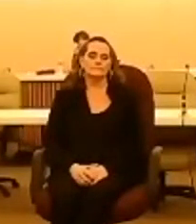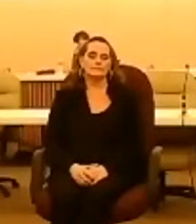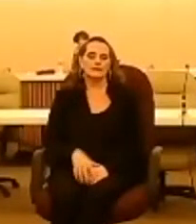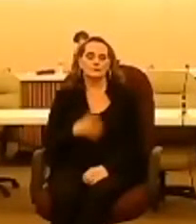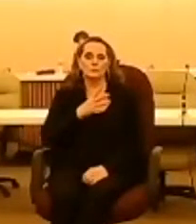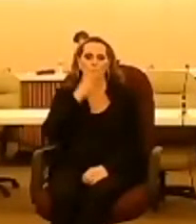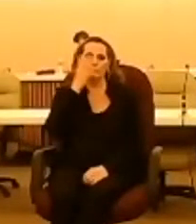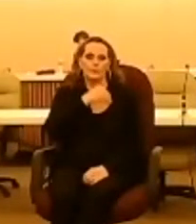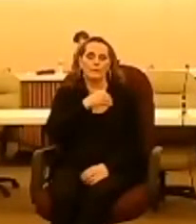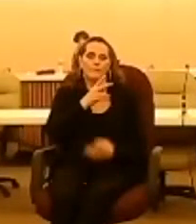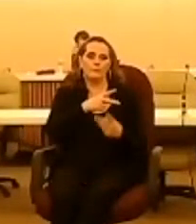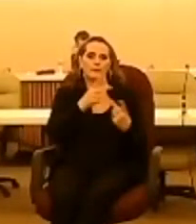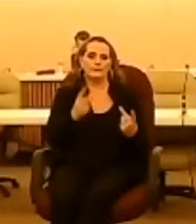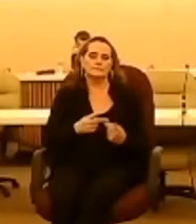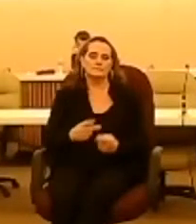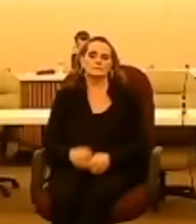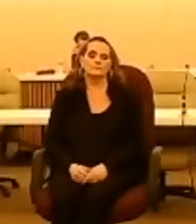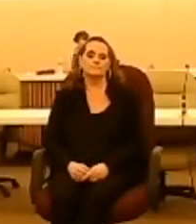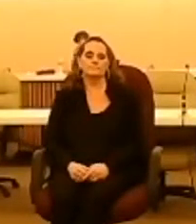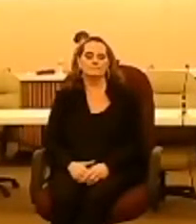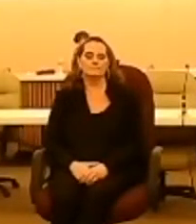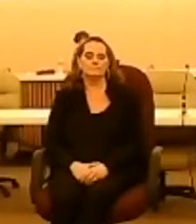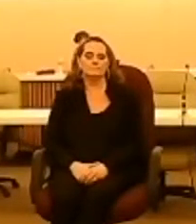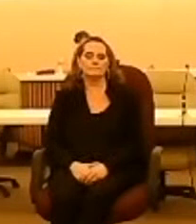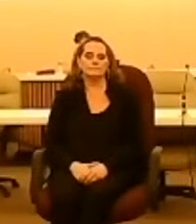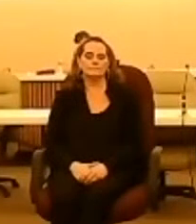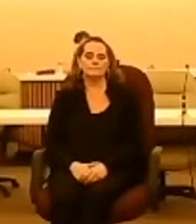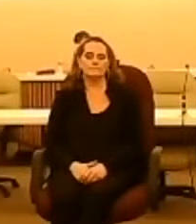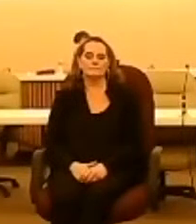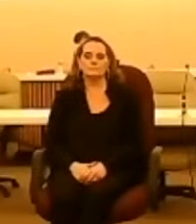and it really is a gem in the town.